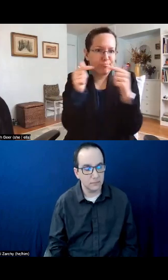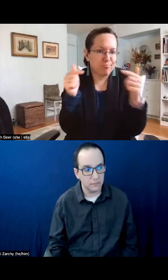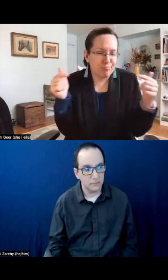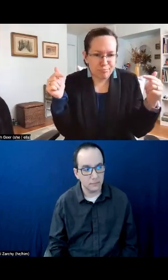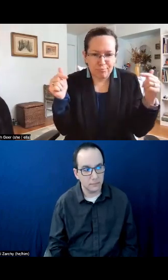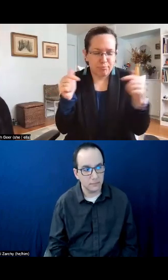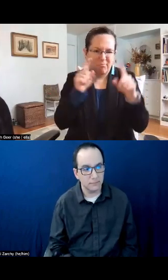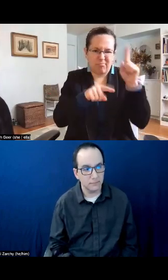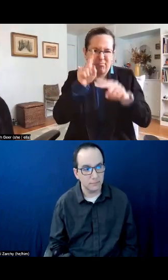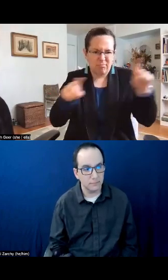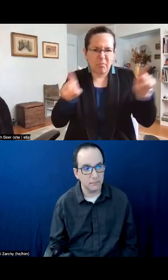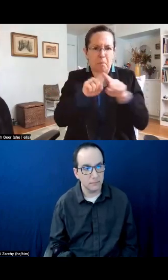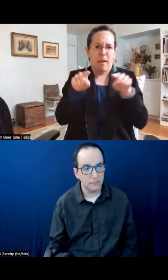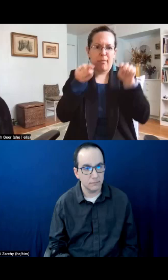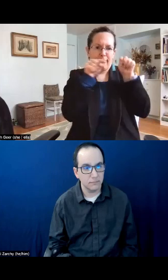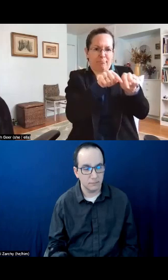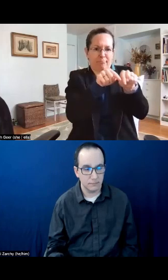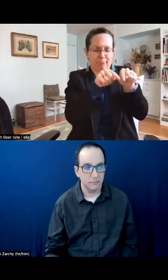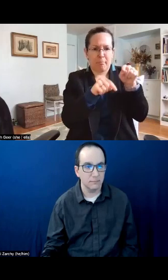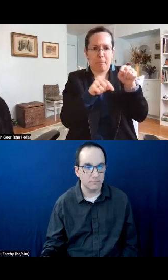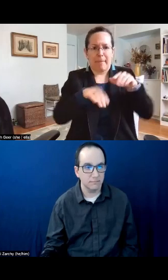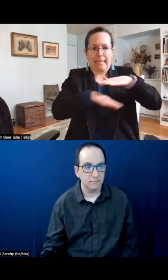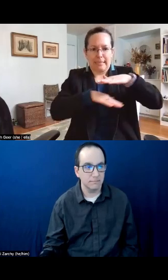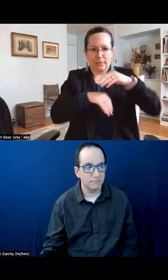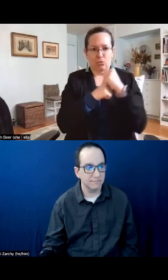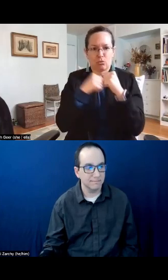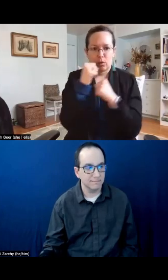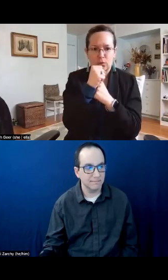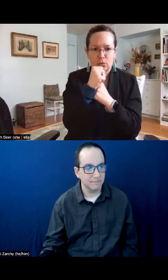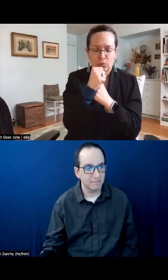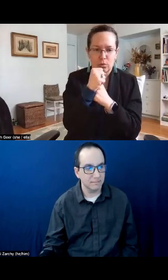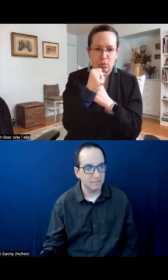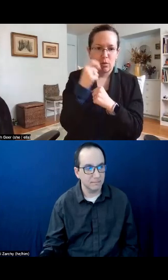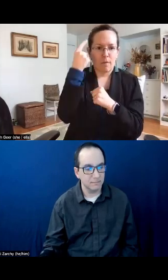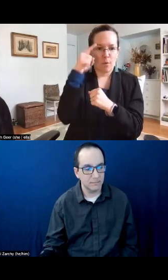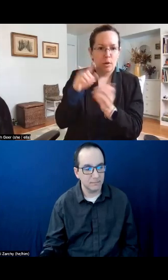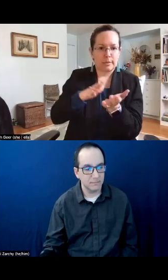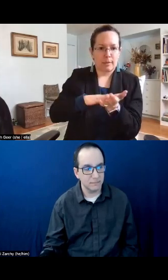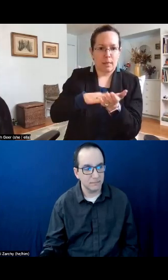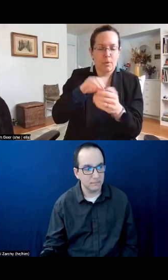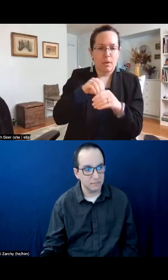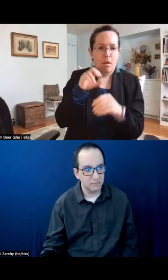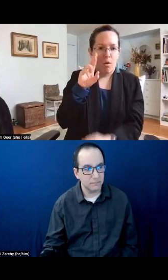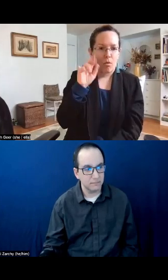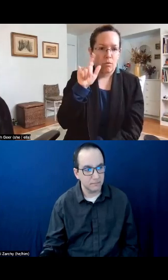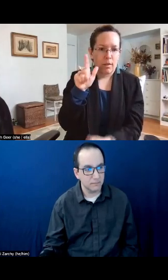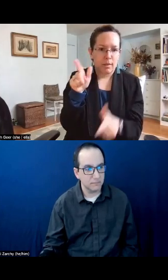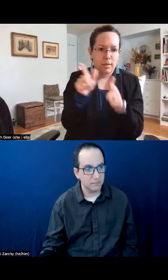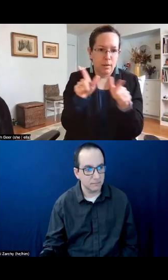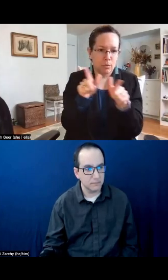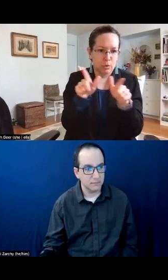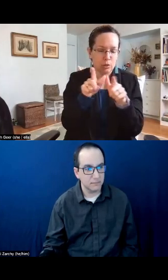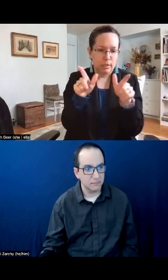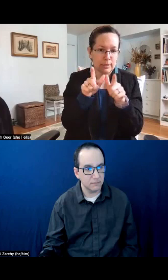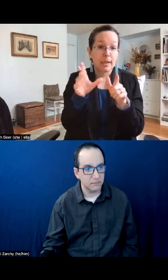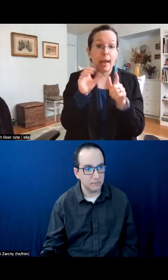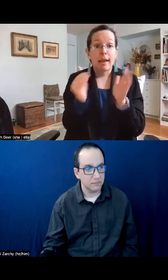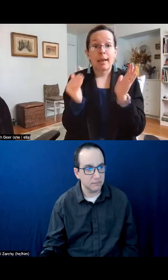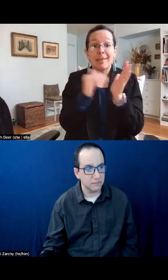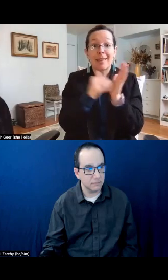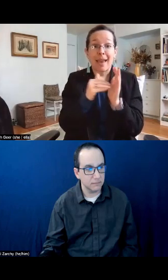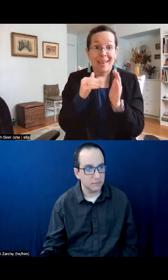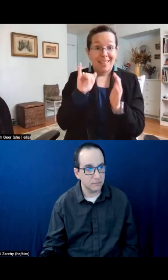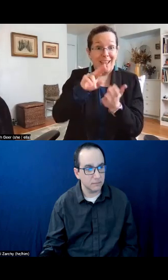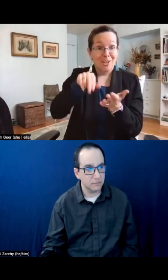are complicated nuances and such around codas themselves. However, this is the basic structure that we are going to use for the